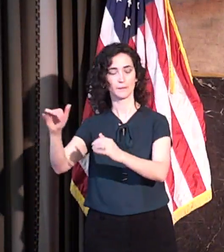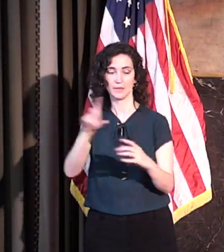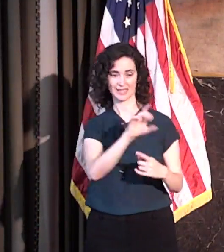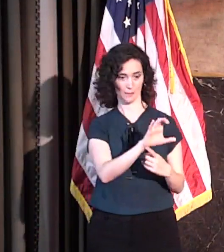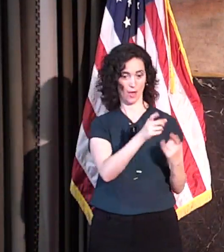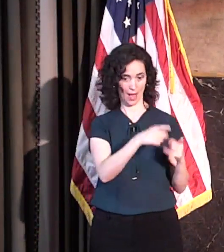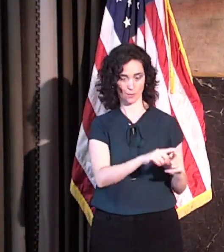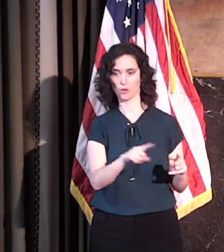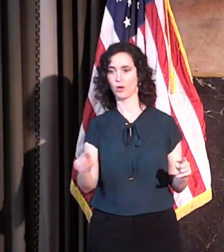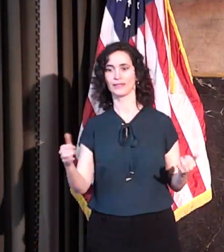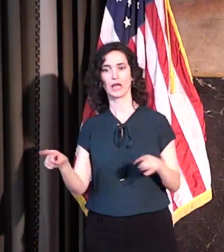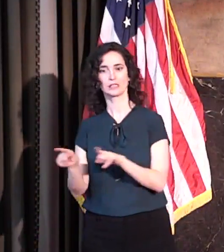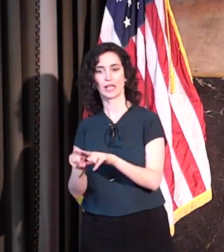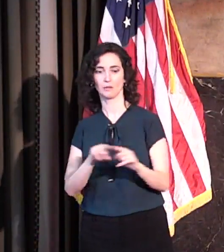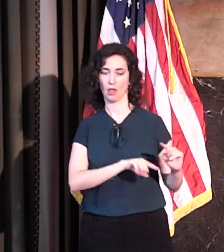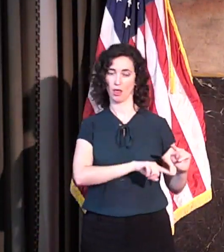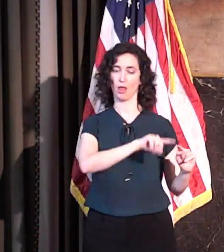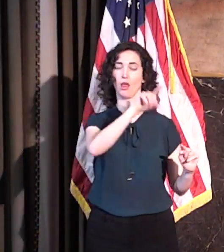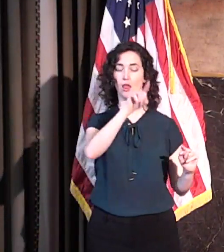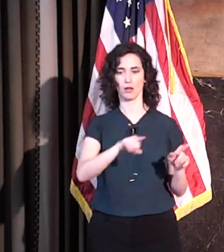getting very close to capacity.